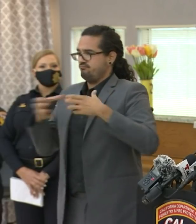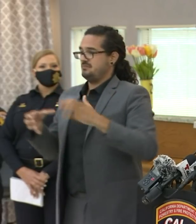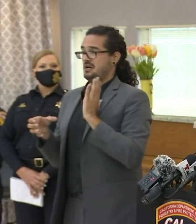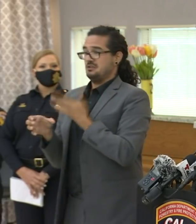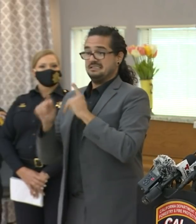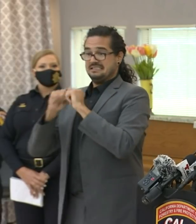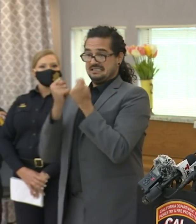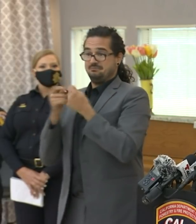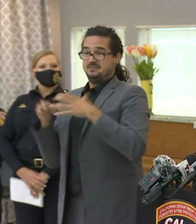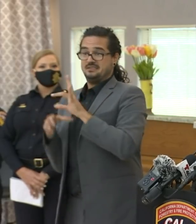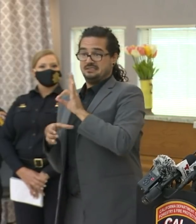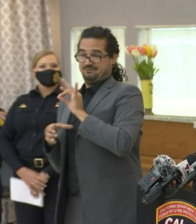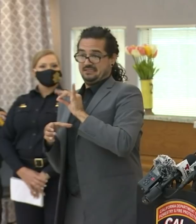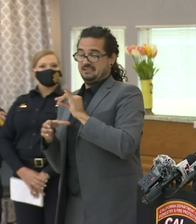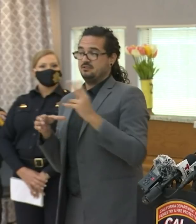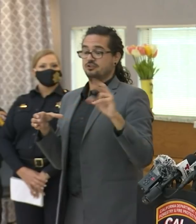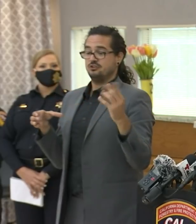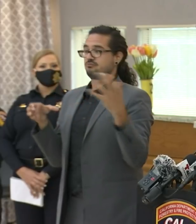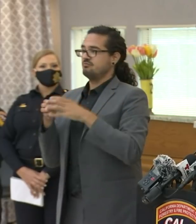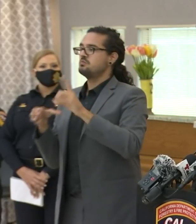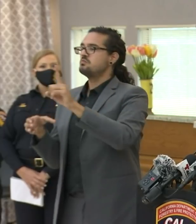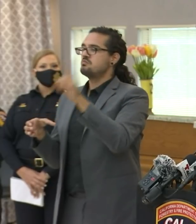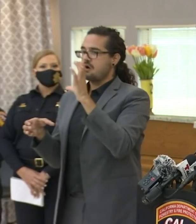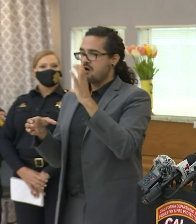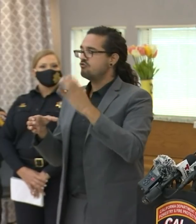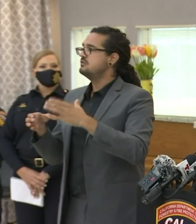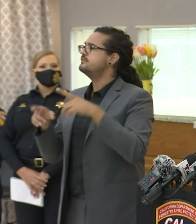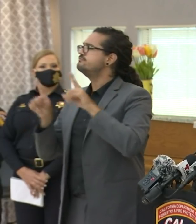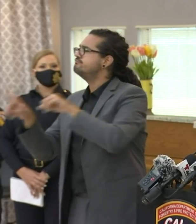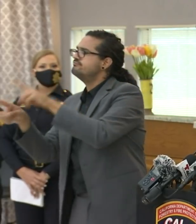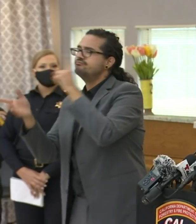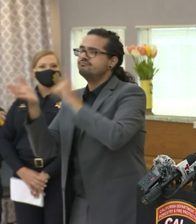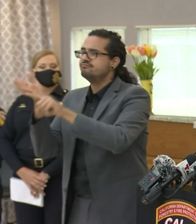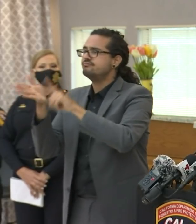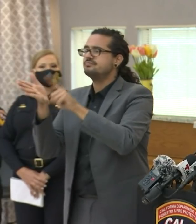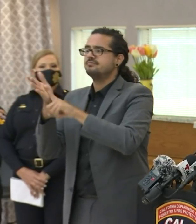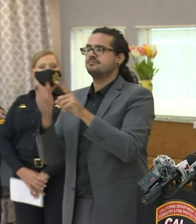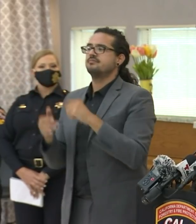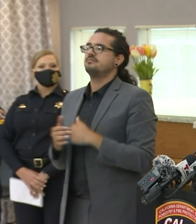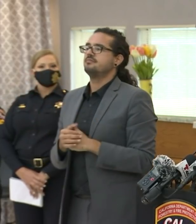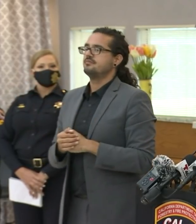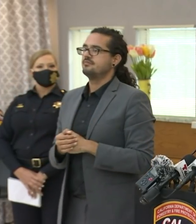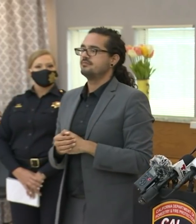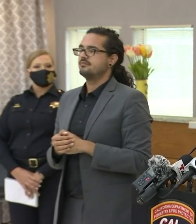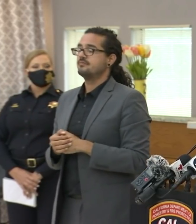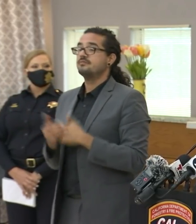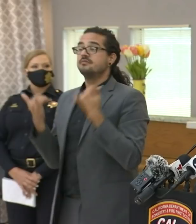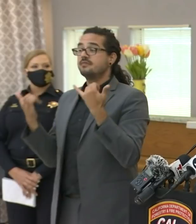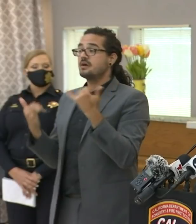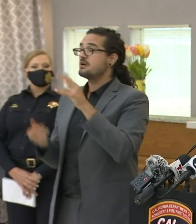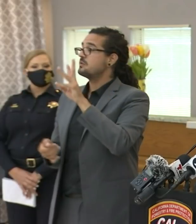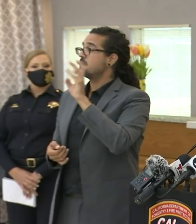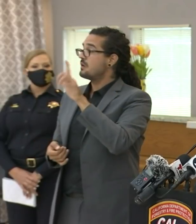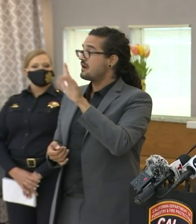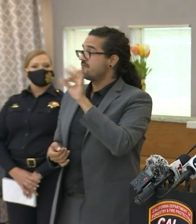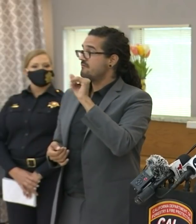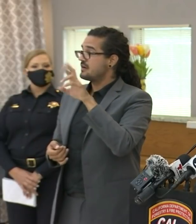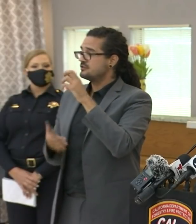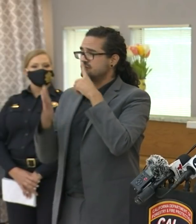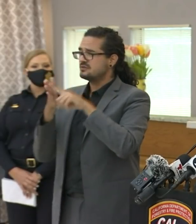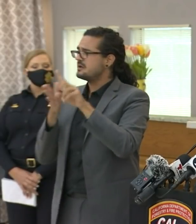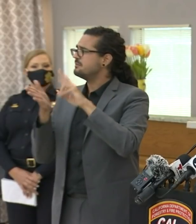And that's what we did. So so in terms of numbers, welfare checks, people requesting us to go do something or needing